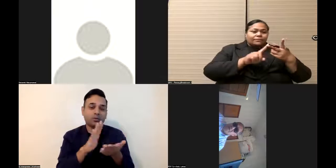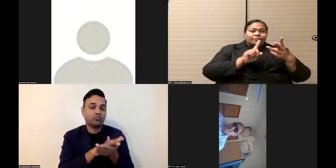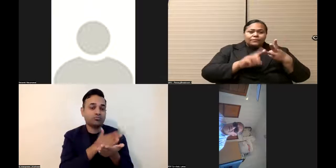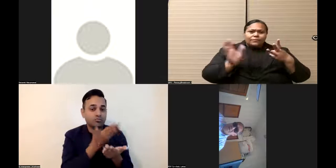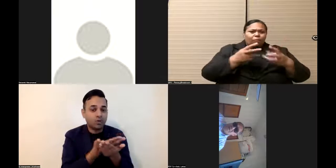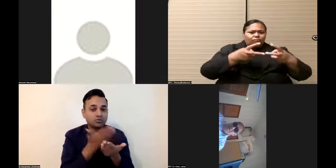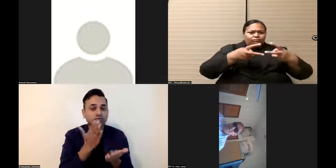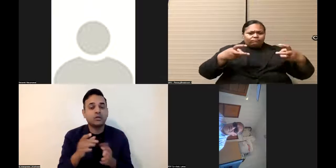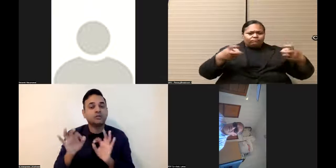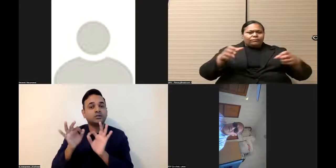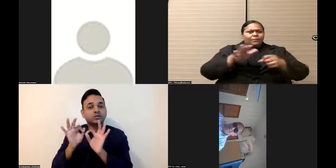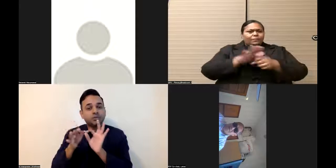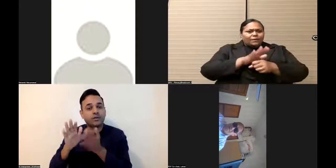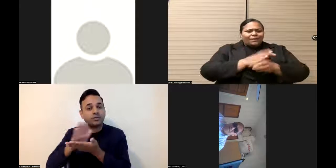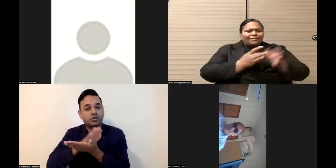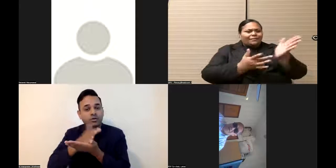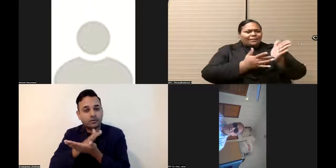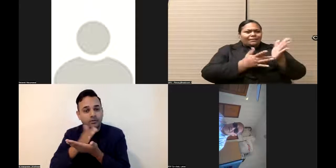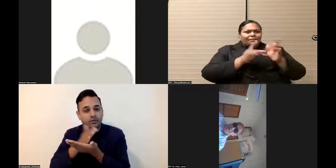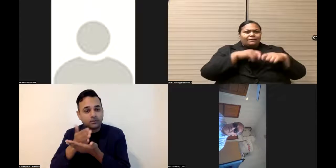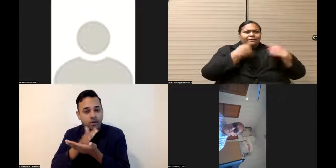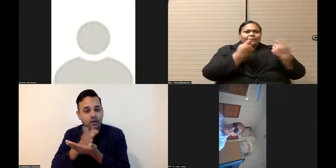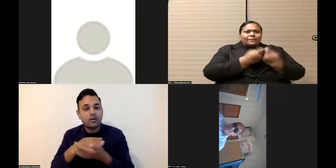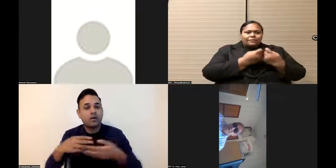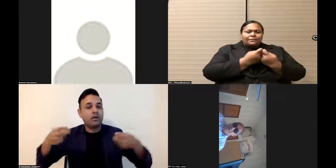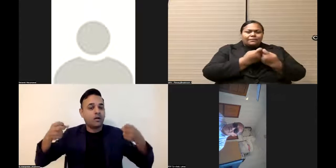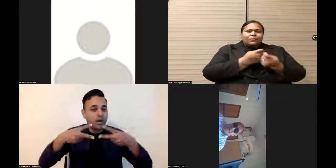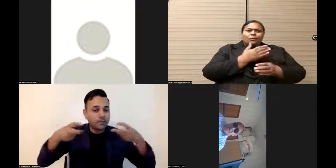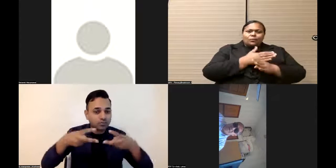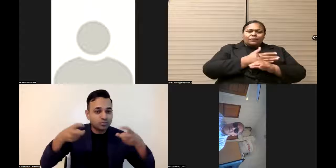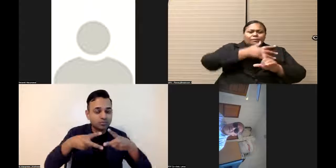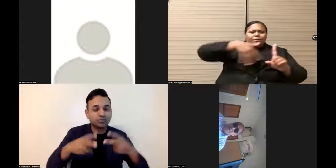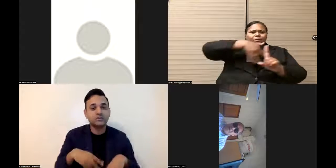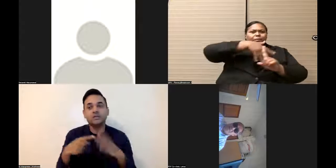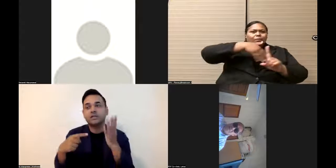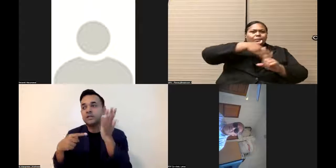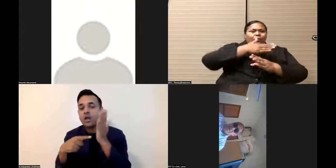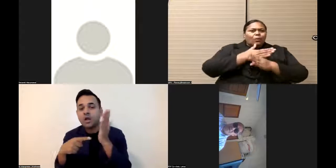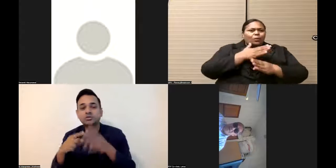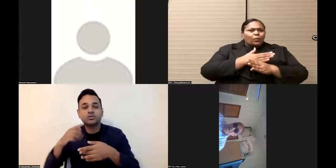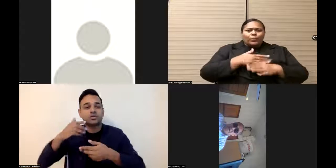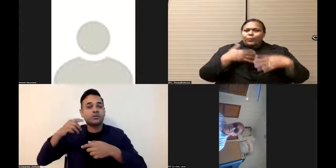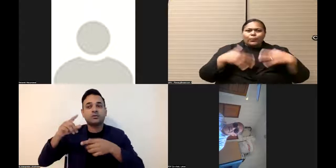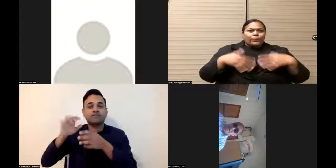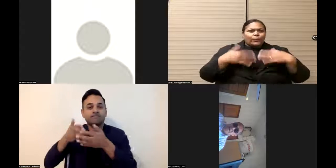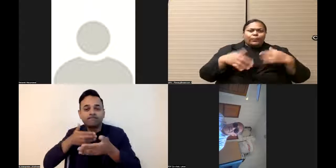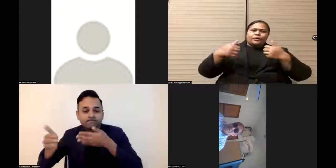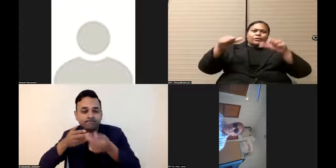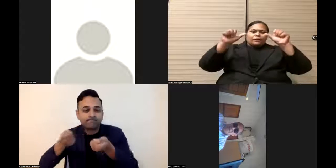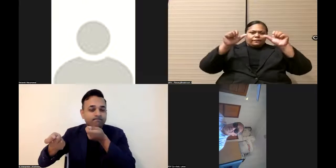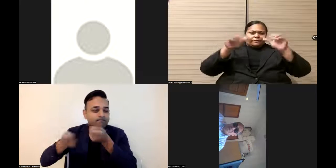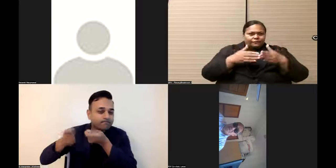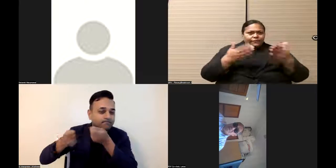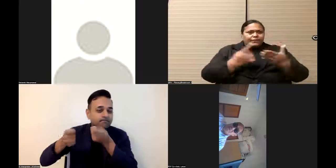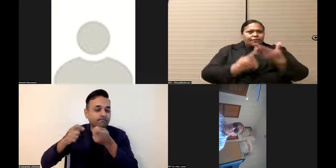in the background that's made this event happen, and to guide us